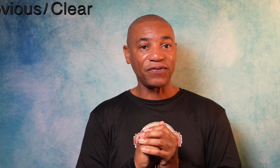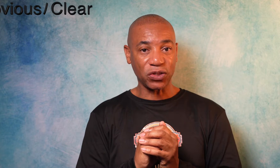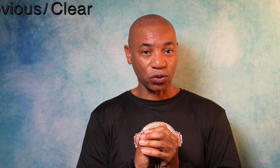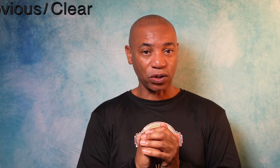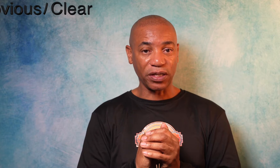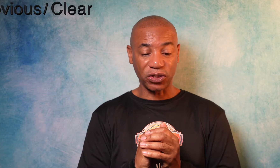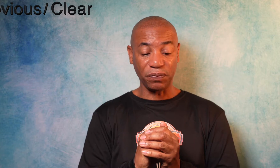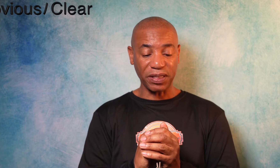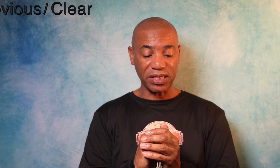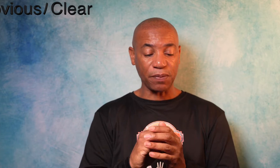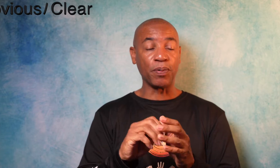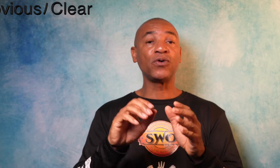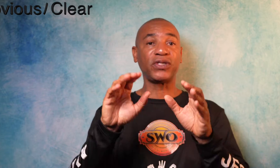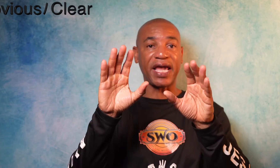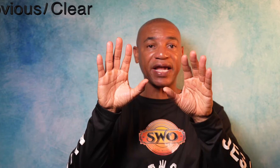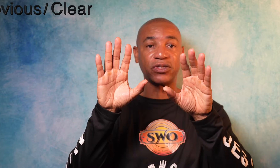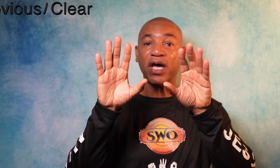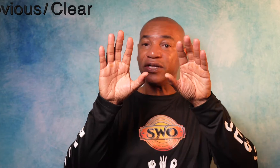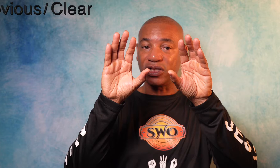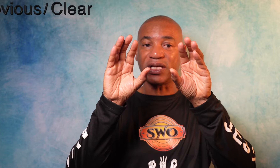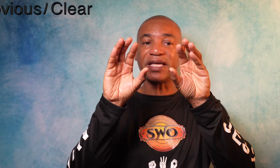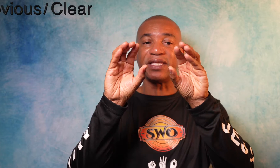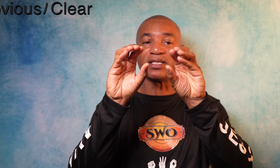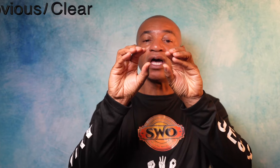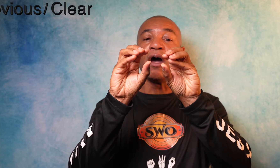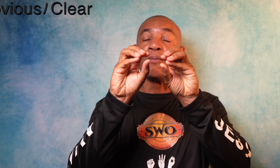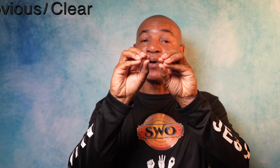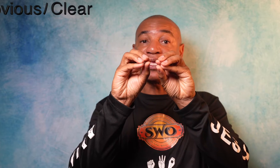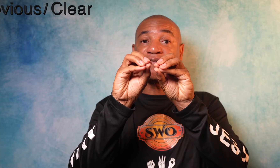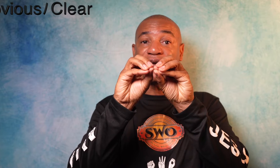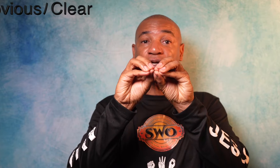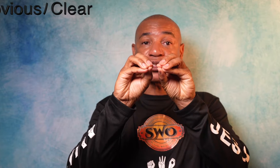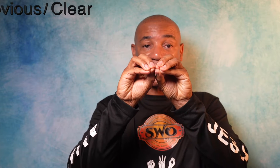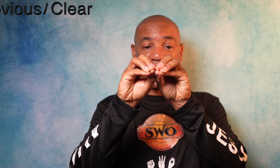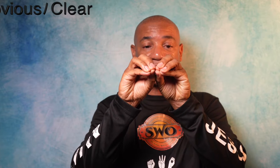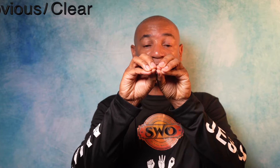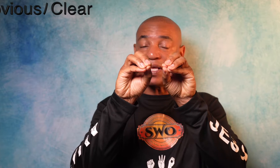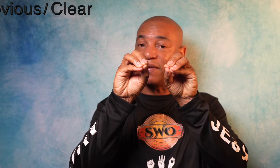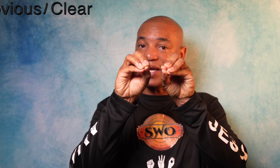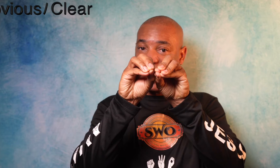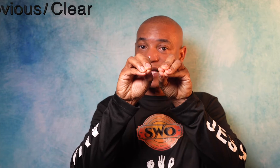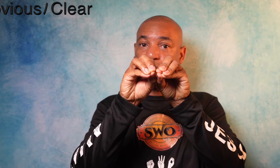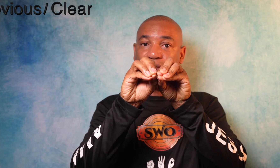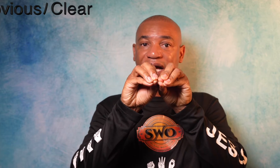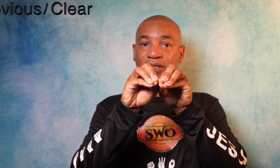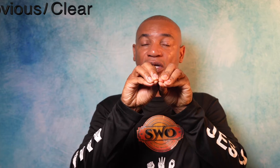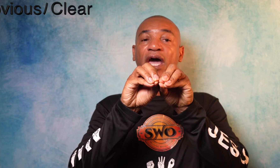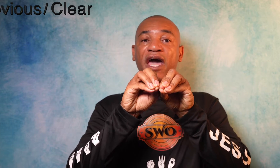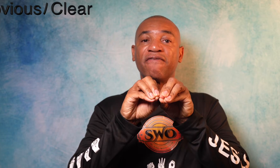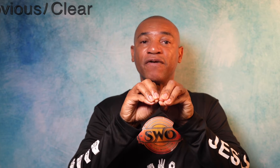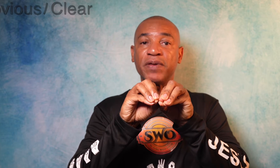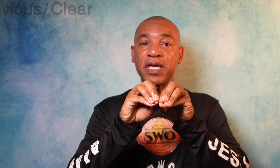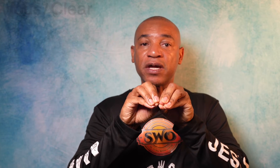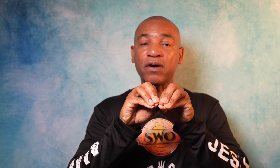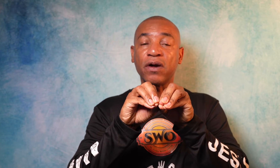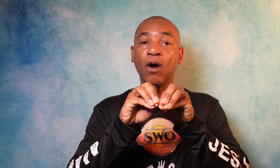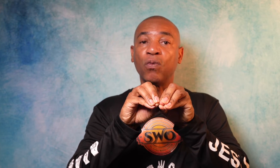obvious or clear, simply take both hands, just like this, bring the fingers together. Now the hands will touch, and from here, with